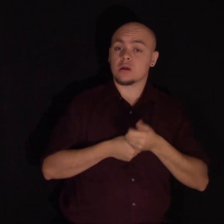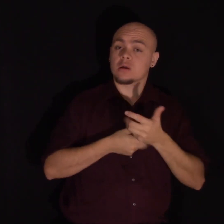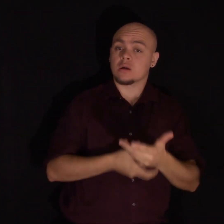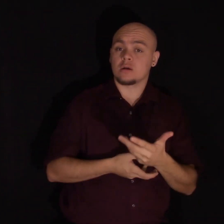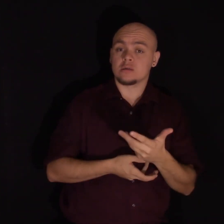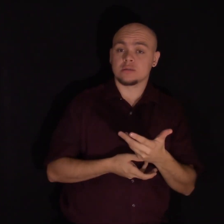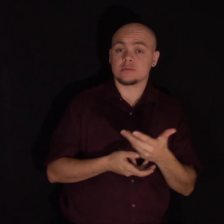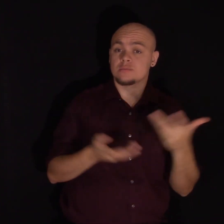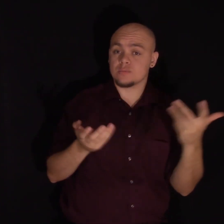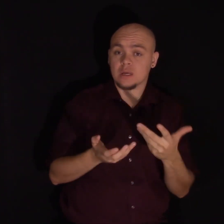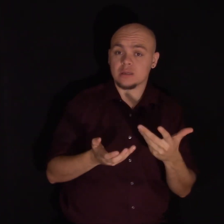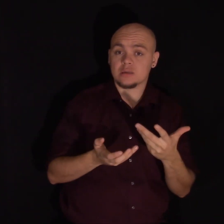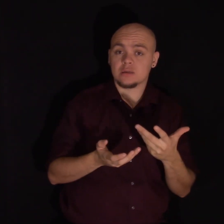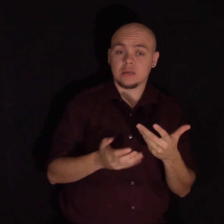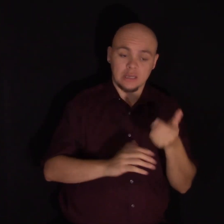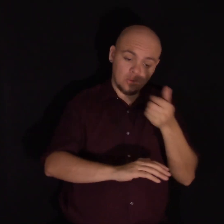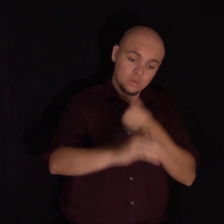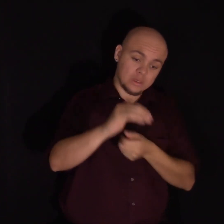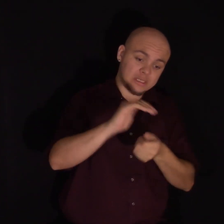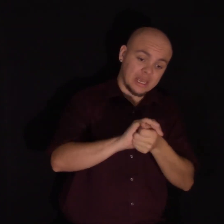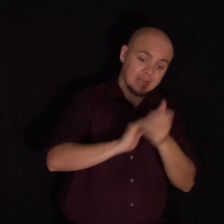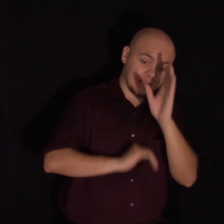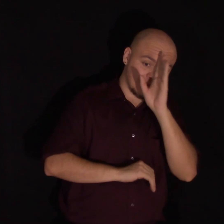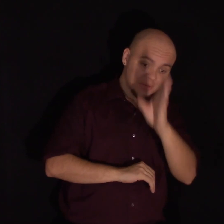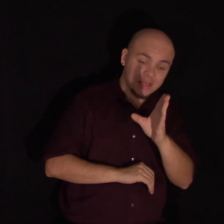miss what's hidden in plain sight.